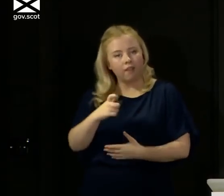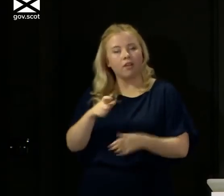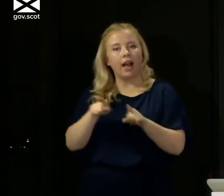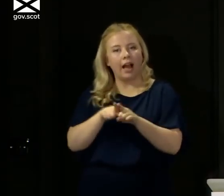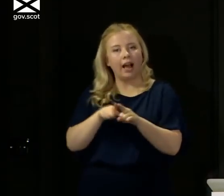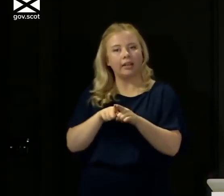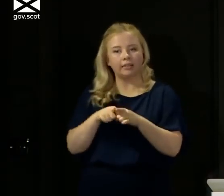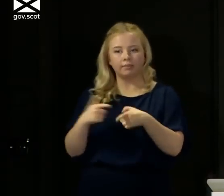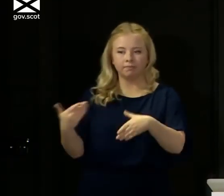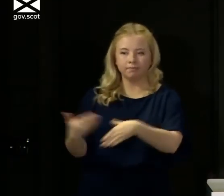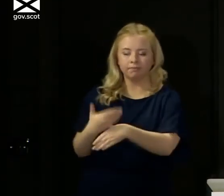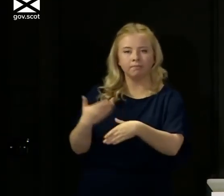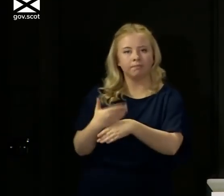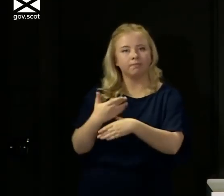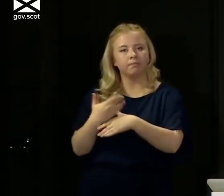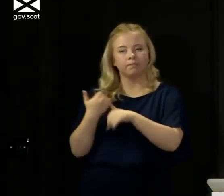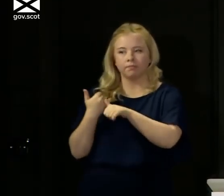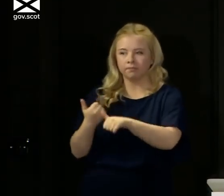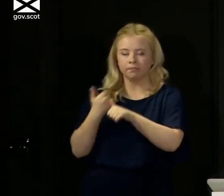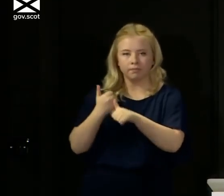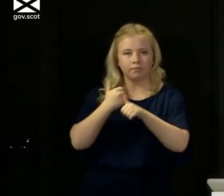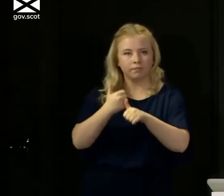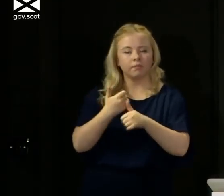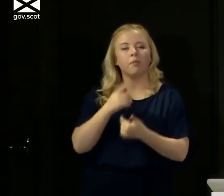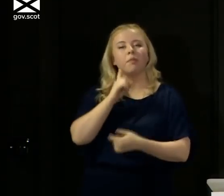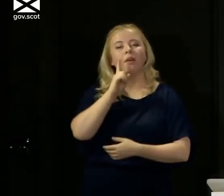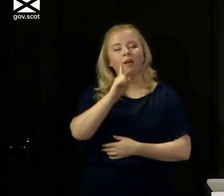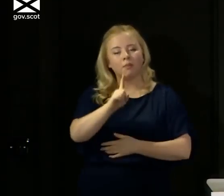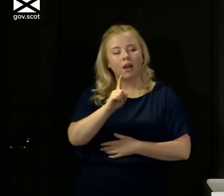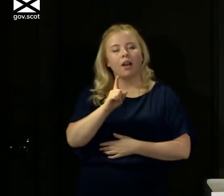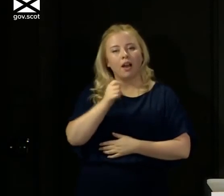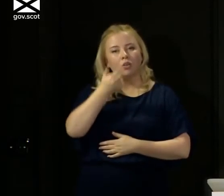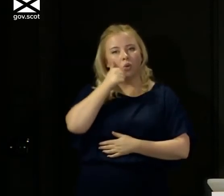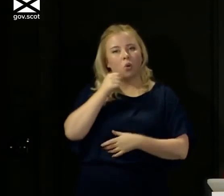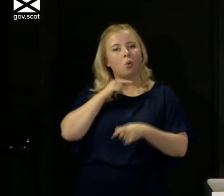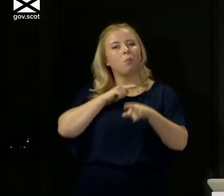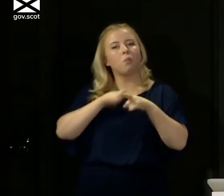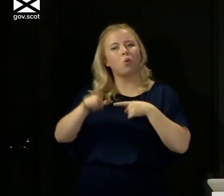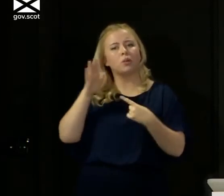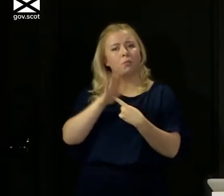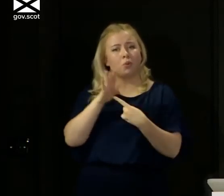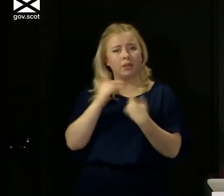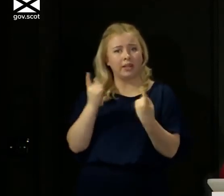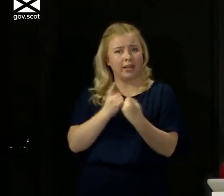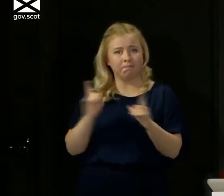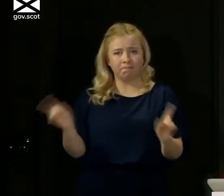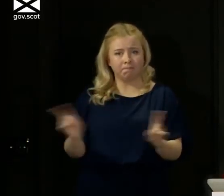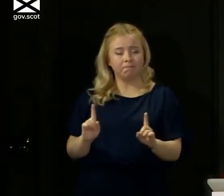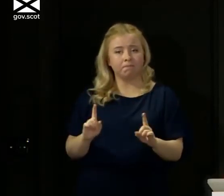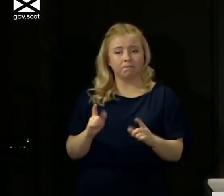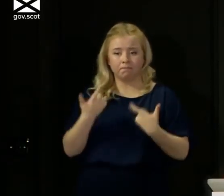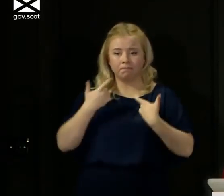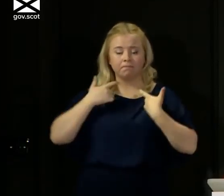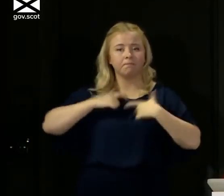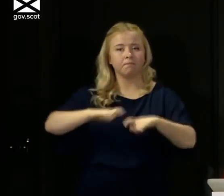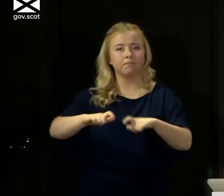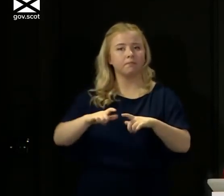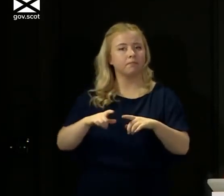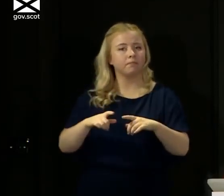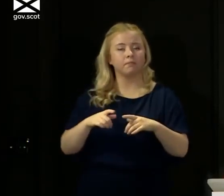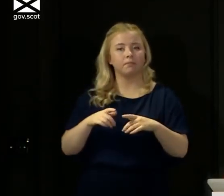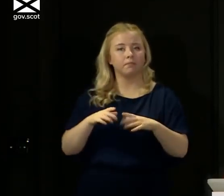can, providing as much support as we can along the way. But of course, the most important thing we need to do, consistently